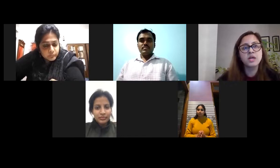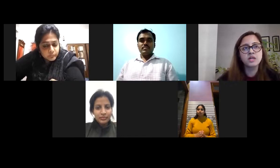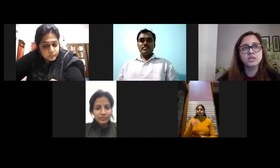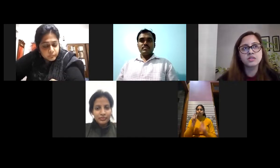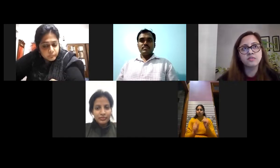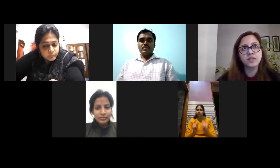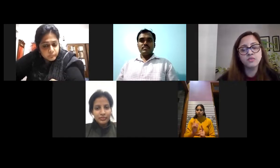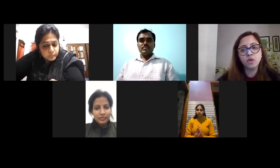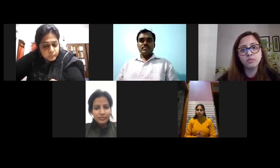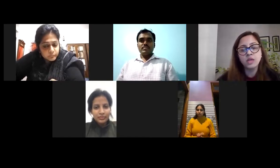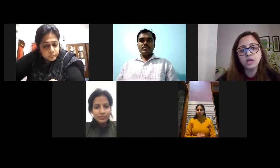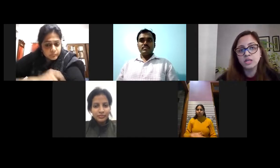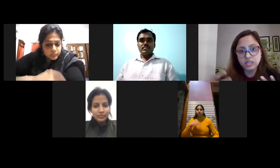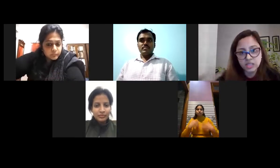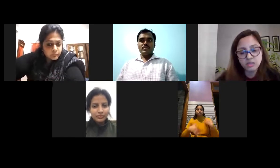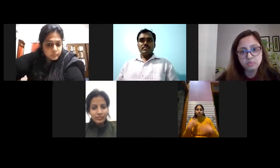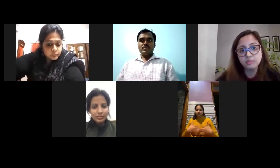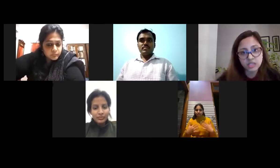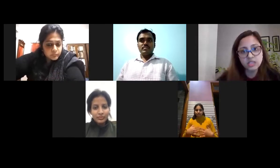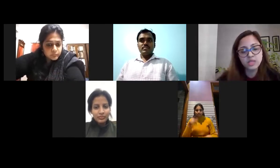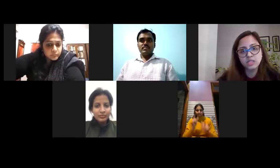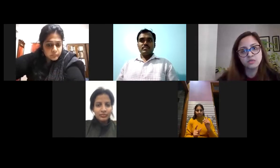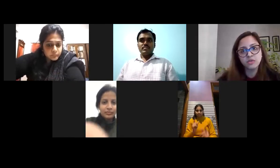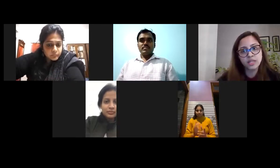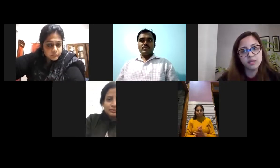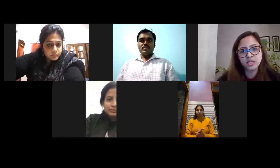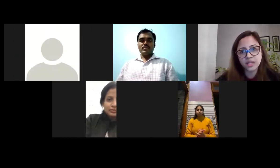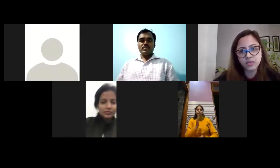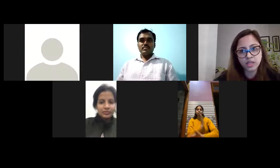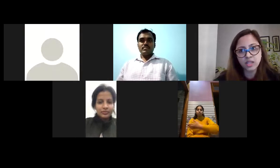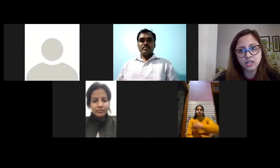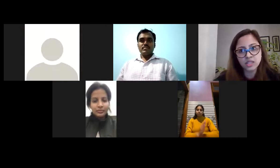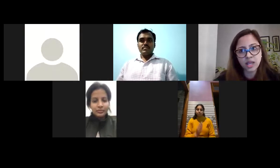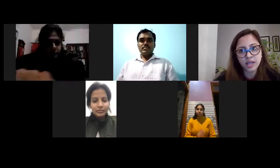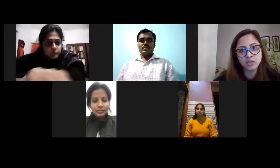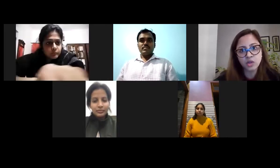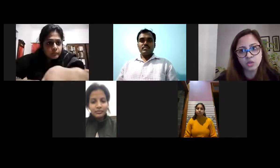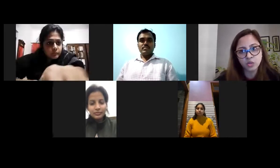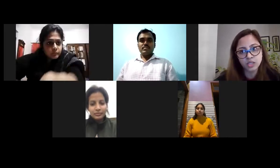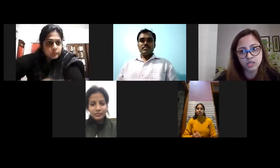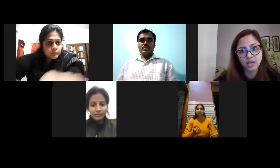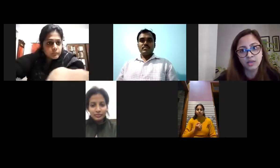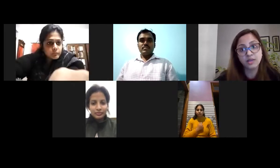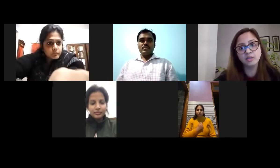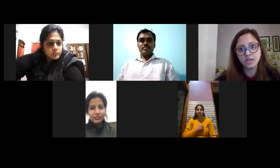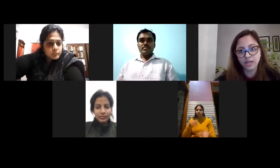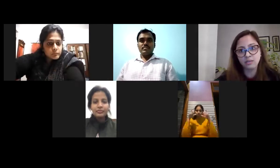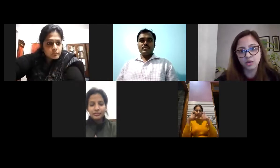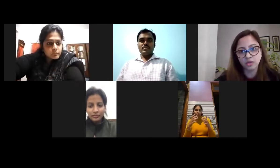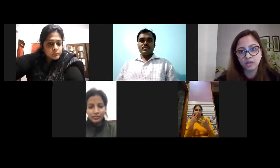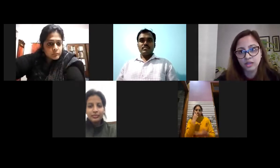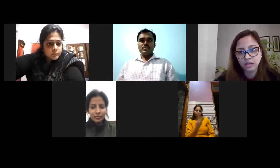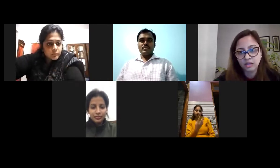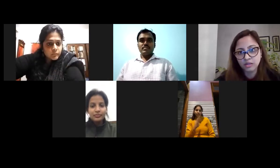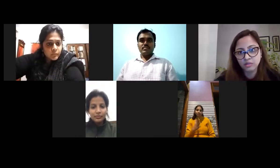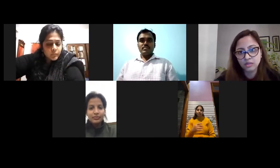people suffering from disability, for that matter. And that is one thing that I have not noticed. Correct me if I am